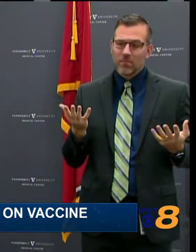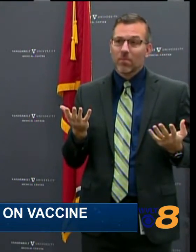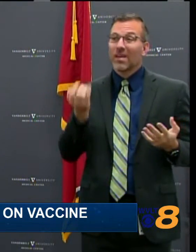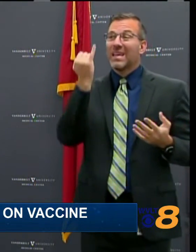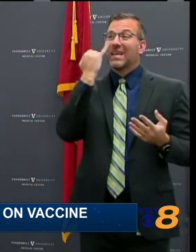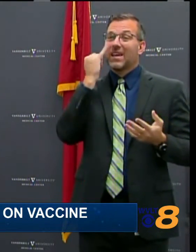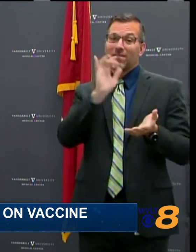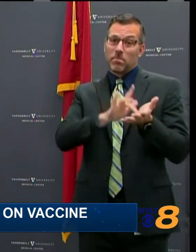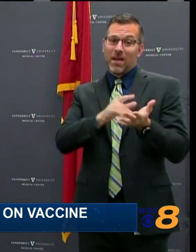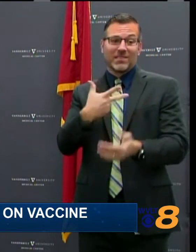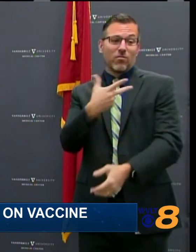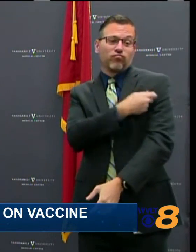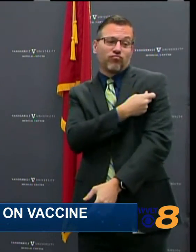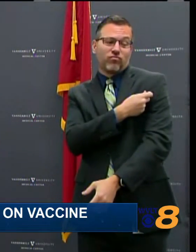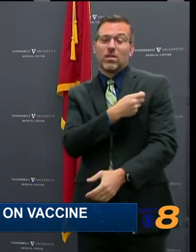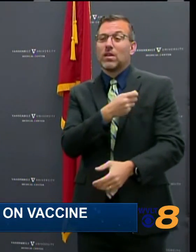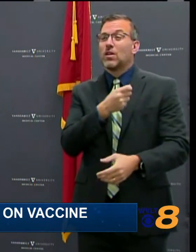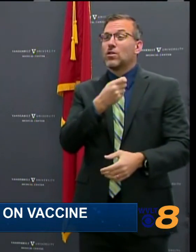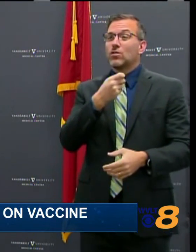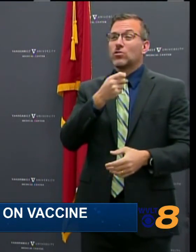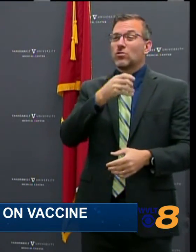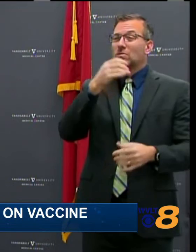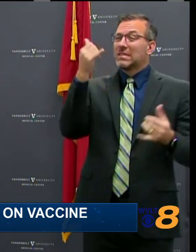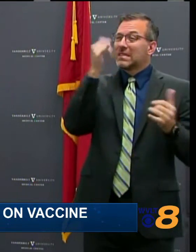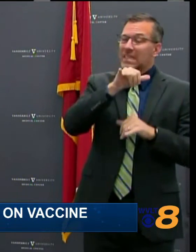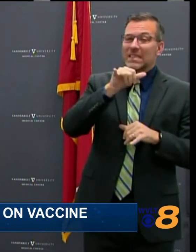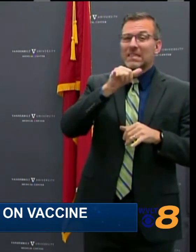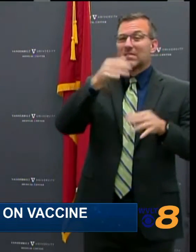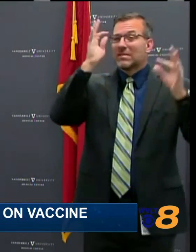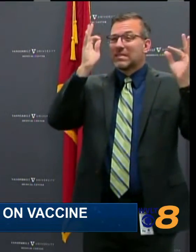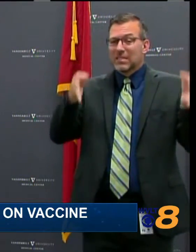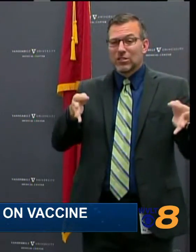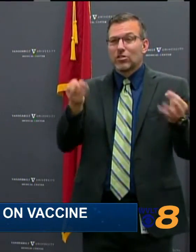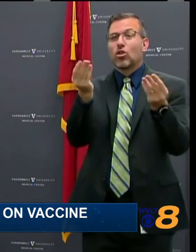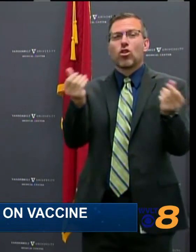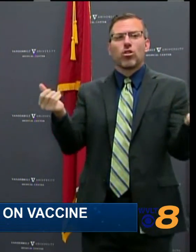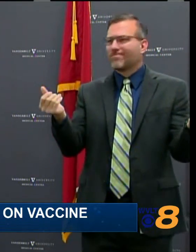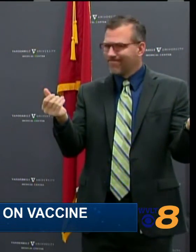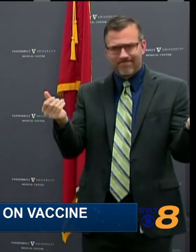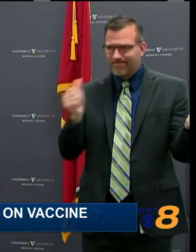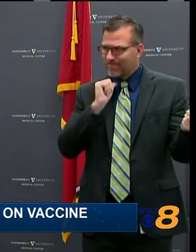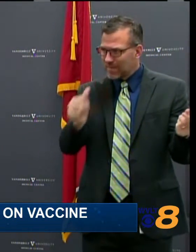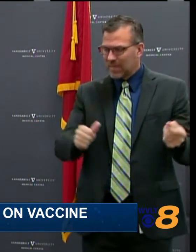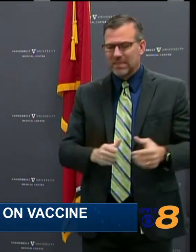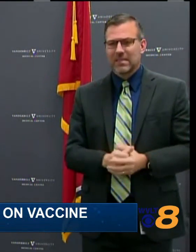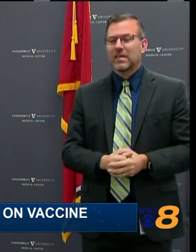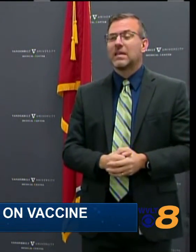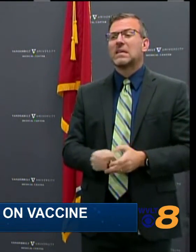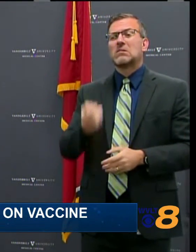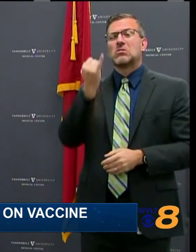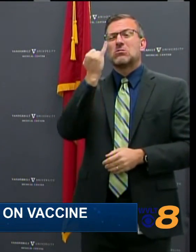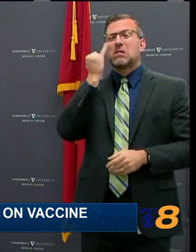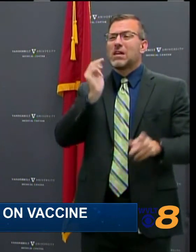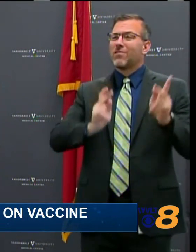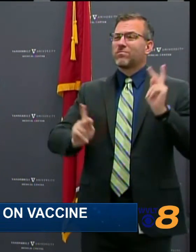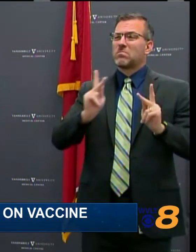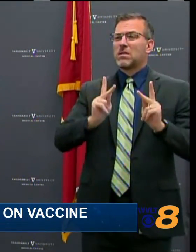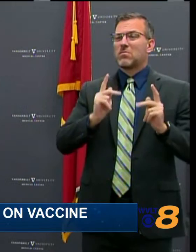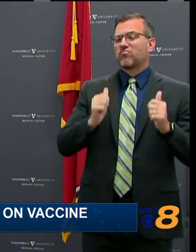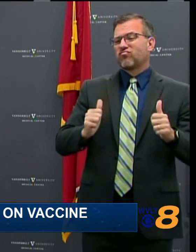not cure foolish decisions about how we gather. It won't cure an attitude of a refusal to